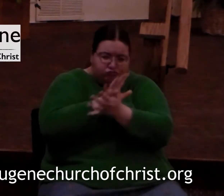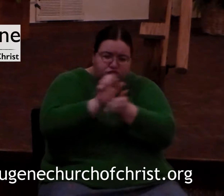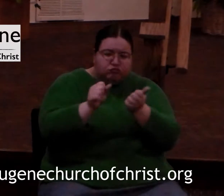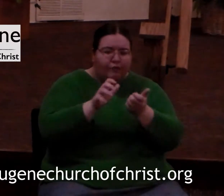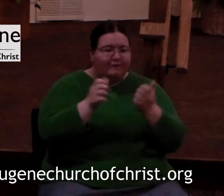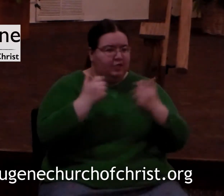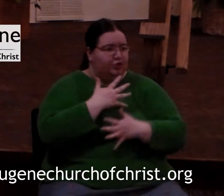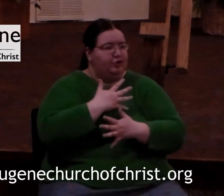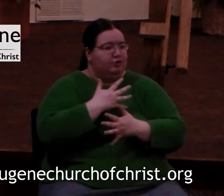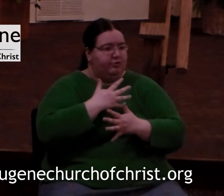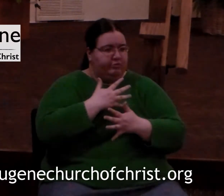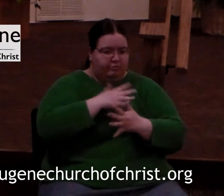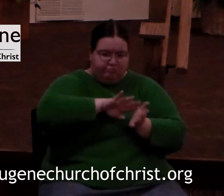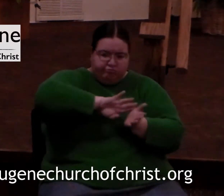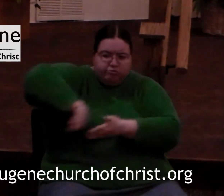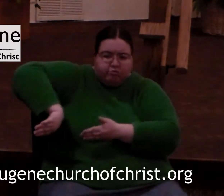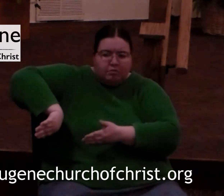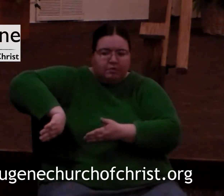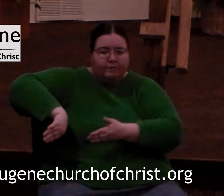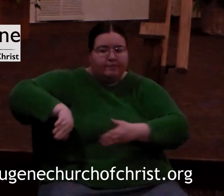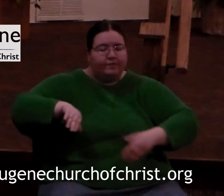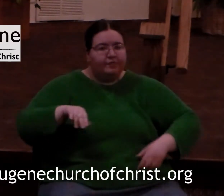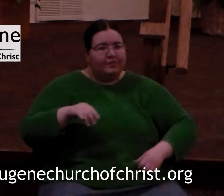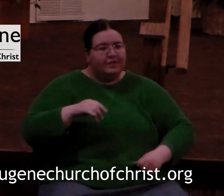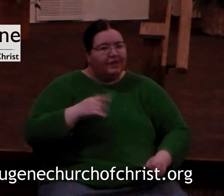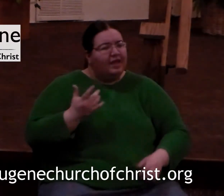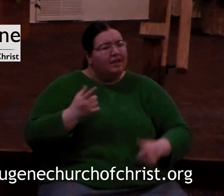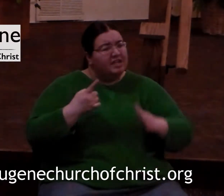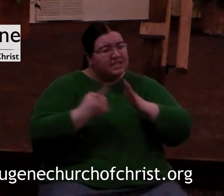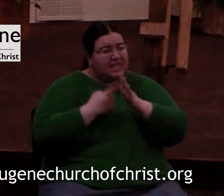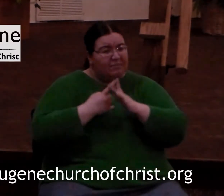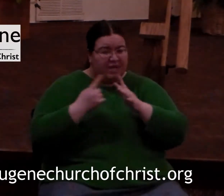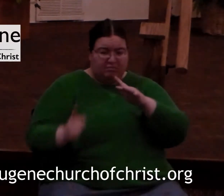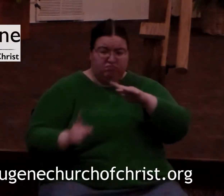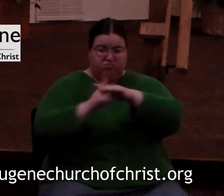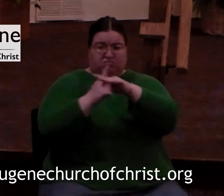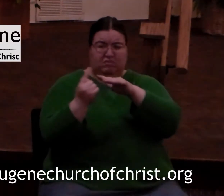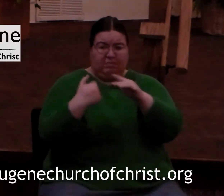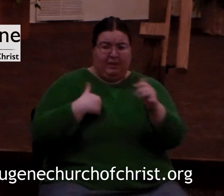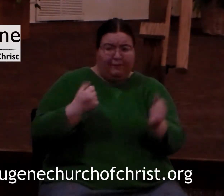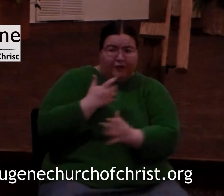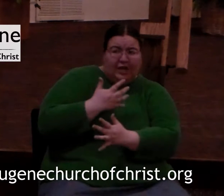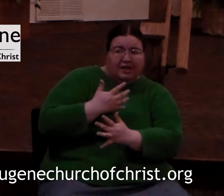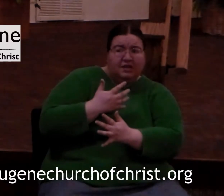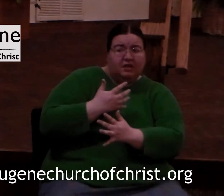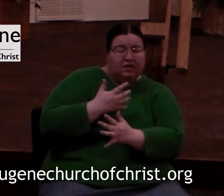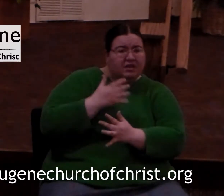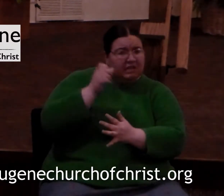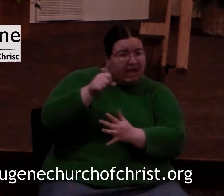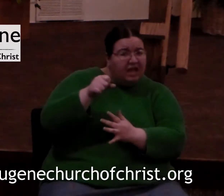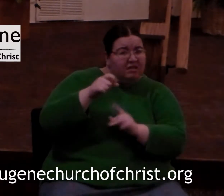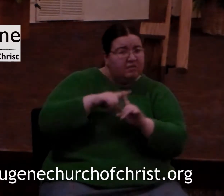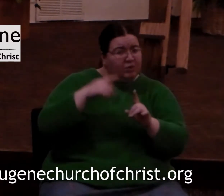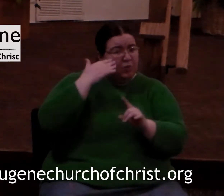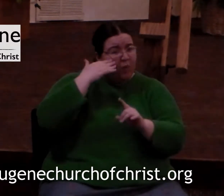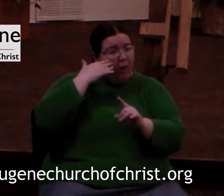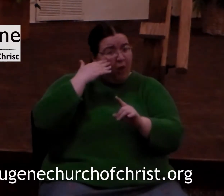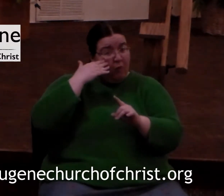should not fear. Now, do things come along that you might be afraid of? Yes, but we know that in the end, God wins. We know that we